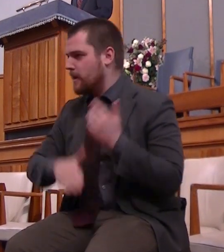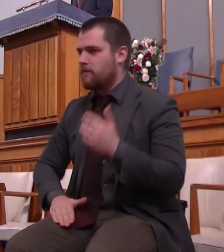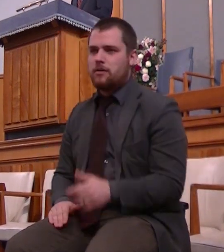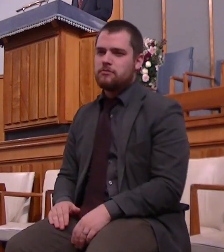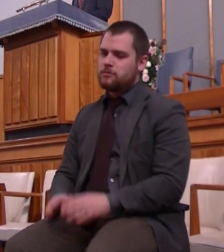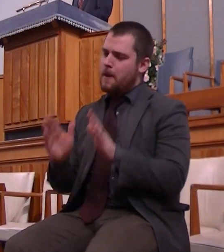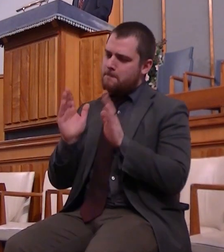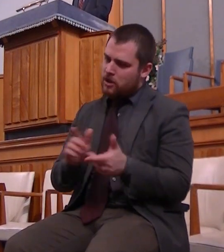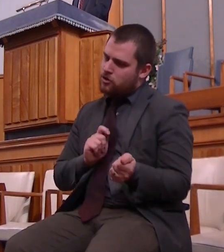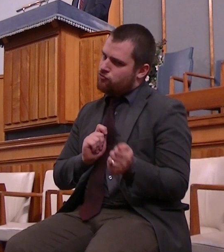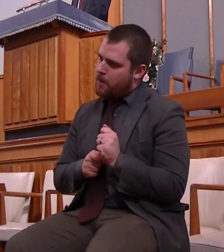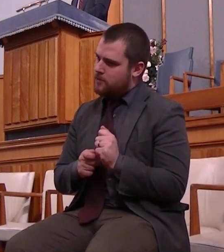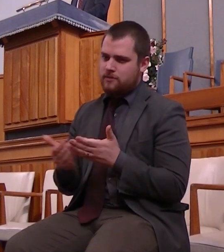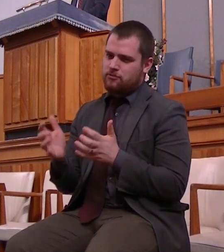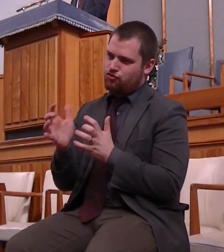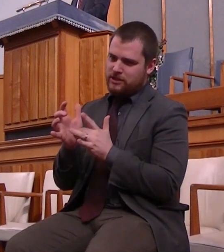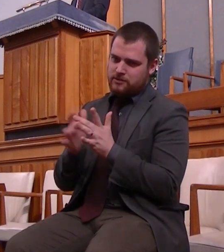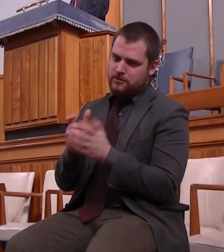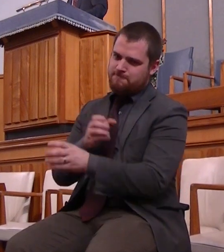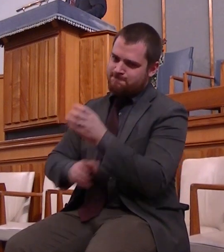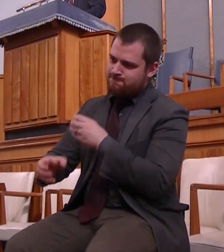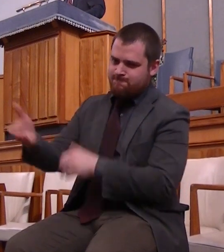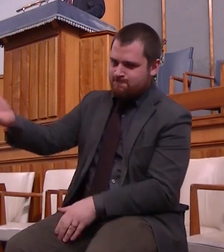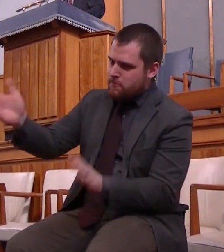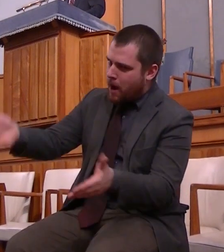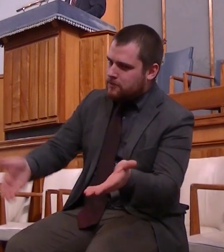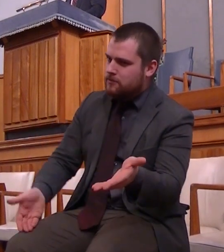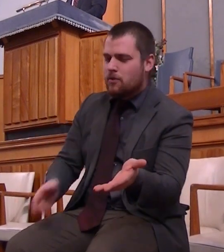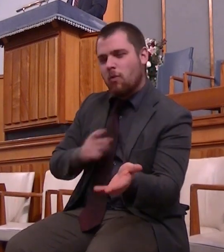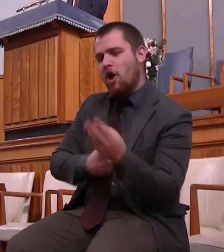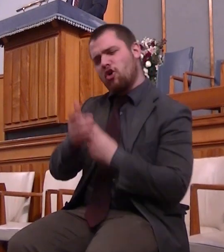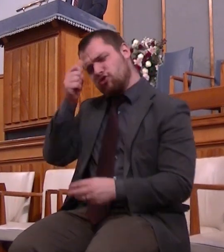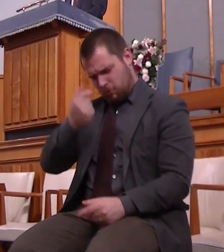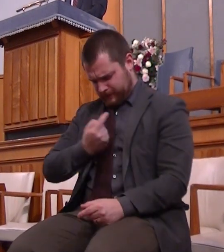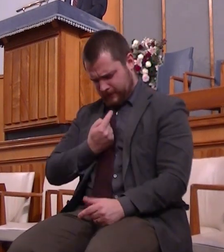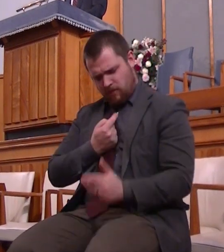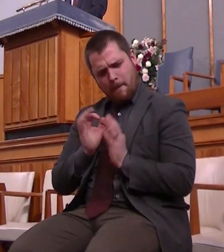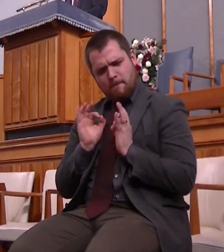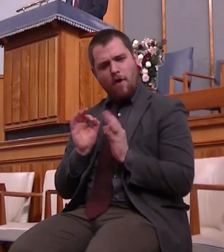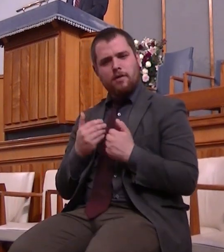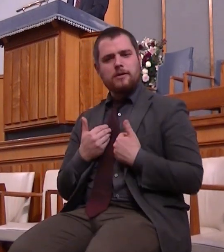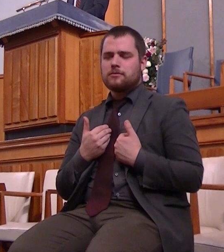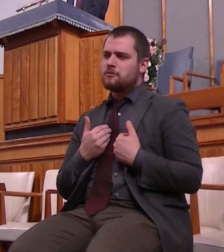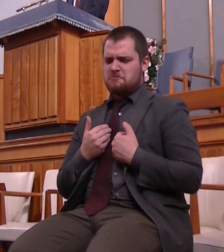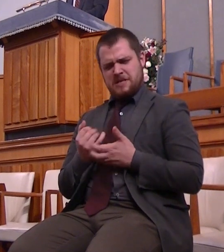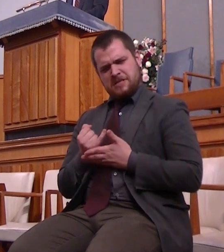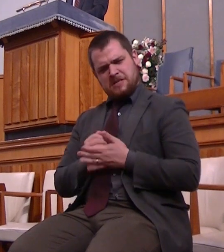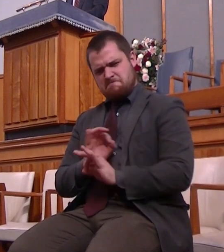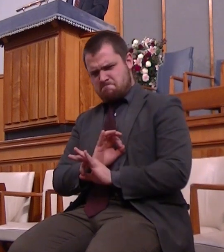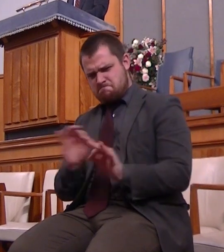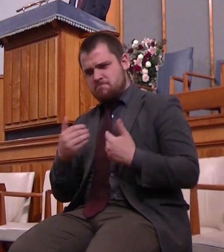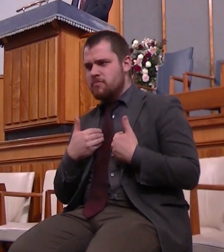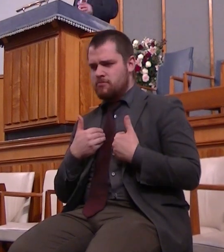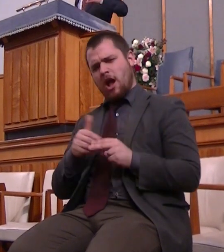your behalf, because he knows himself, he is perfect. He is perfect in holiness, perfect